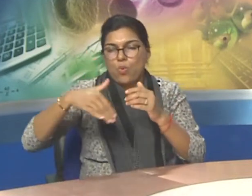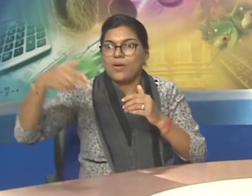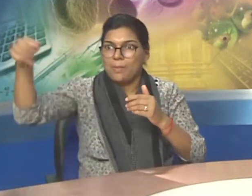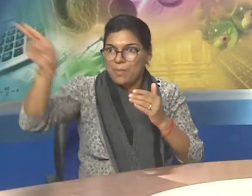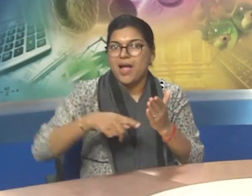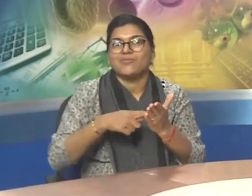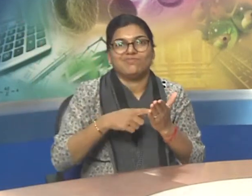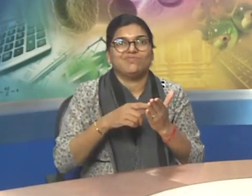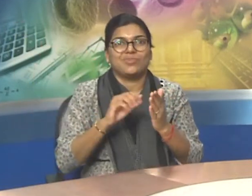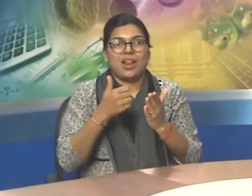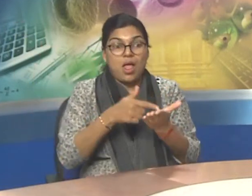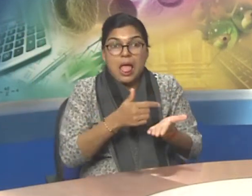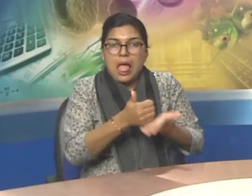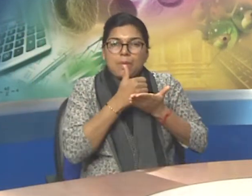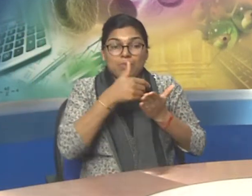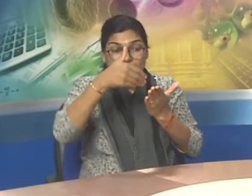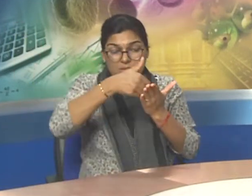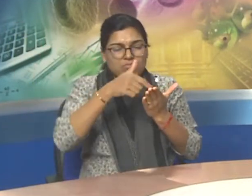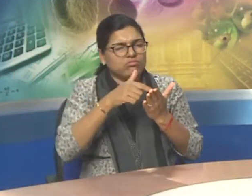according to the topic and the